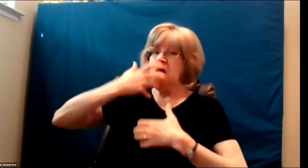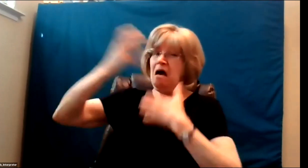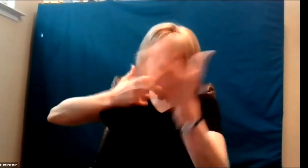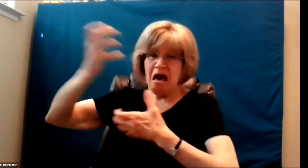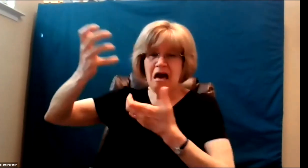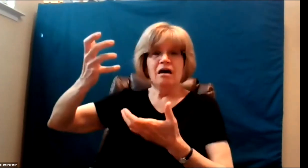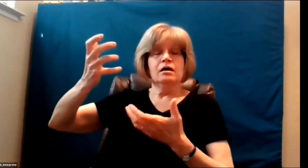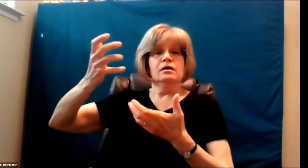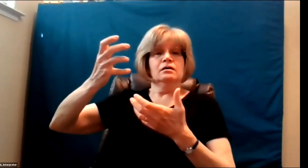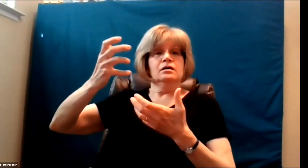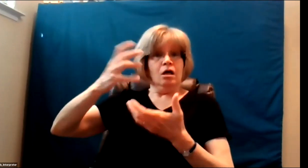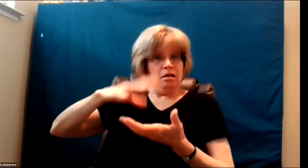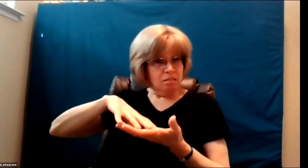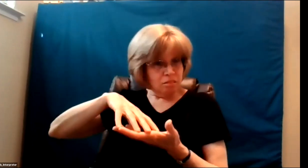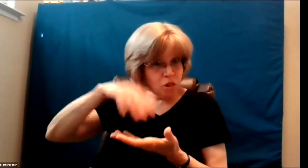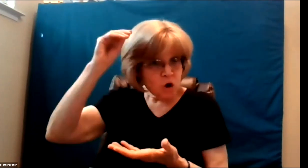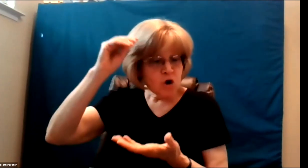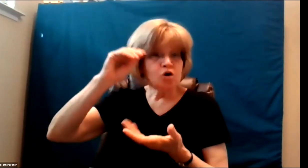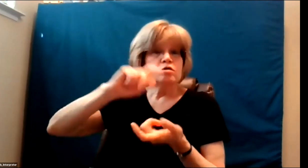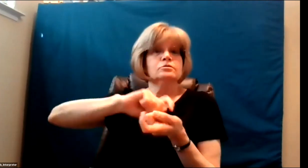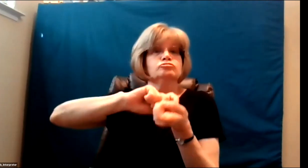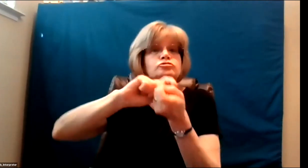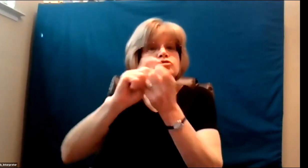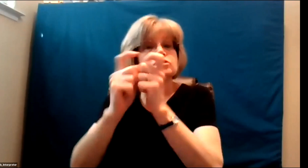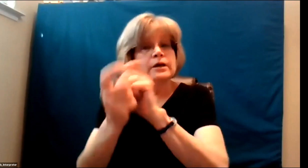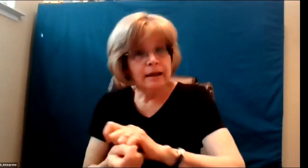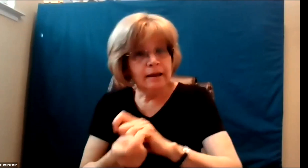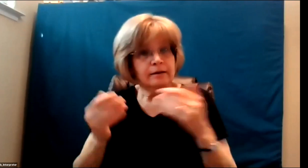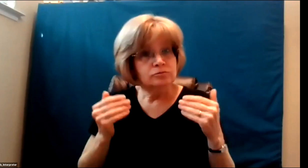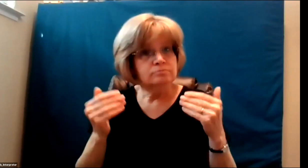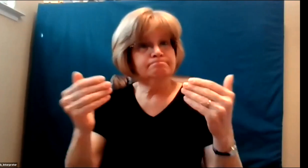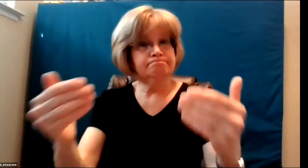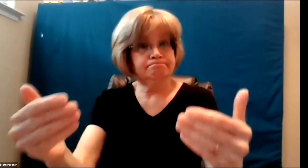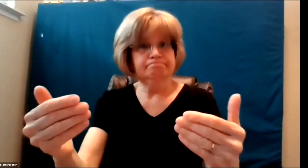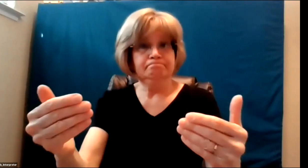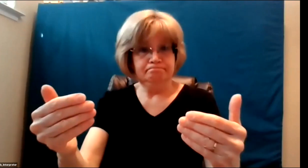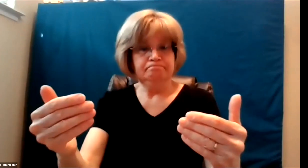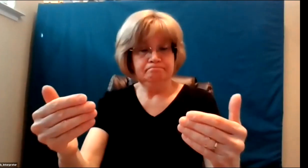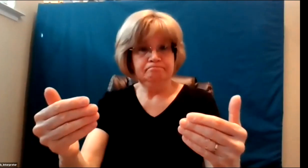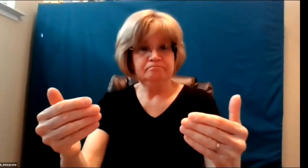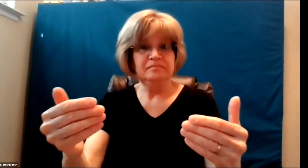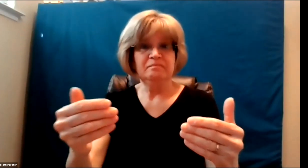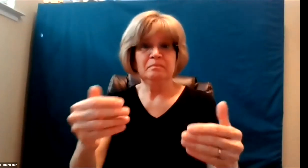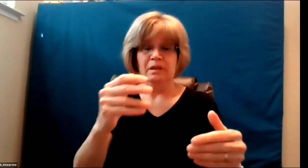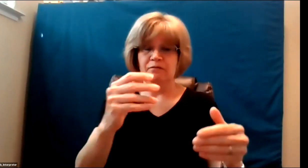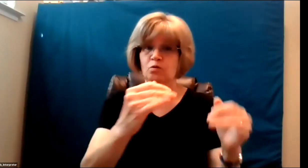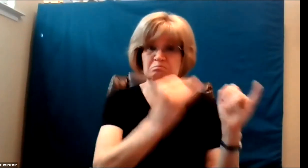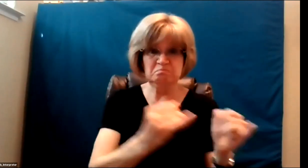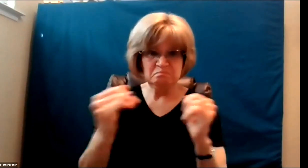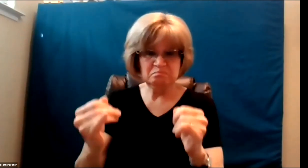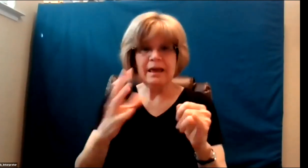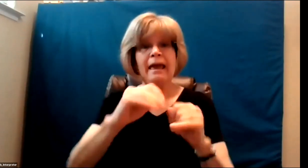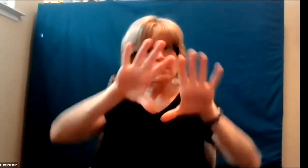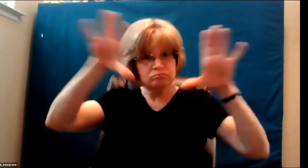and earnestly make meaningful changes to our lives, individually and